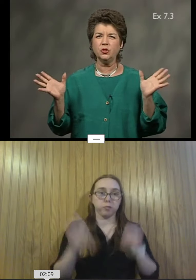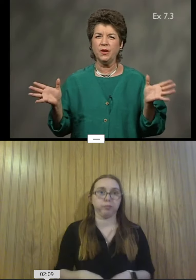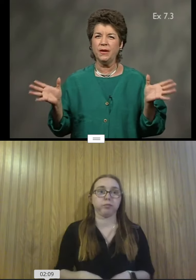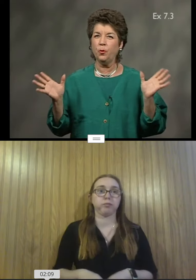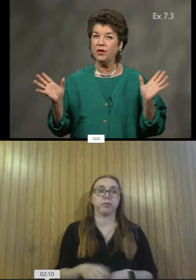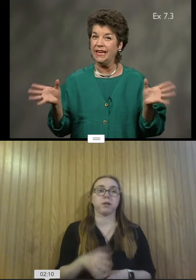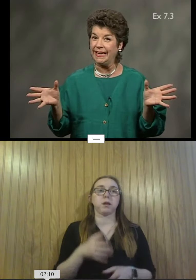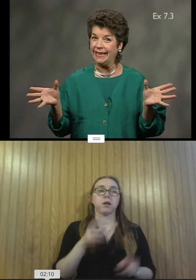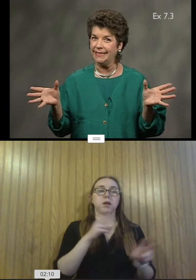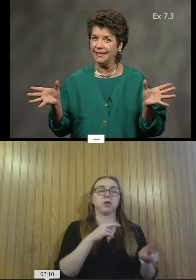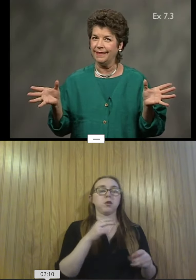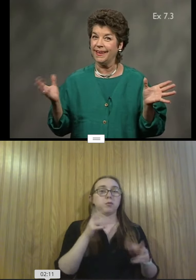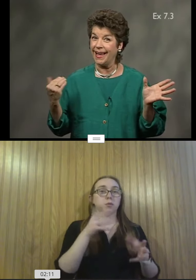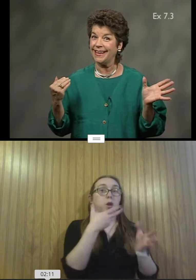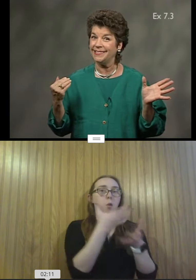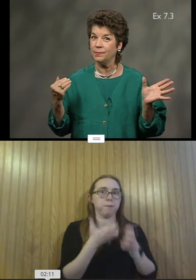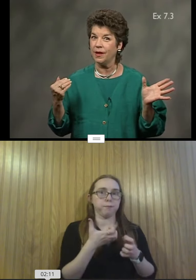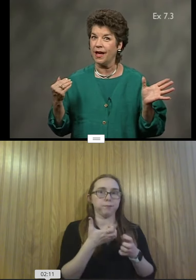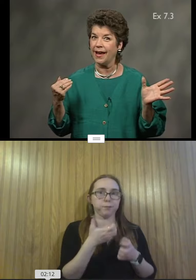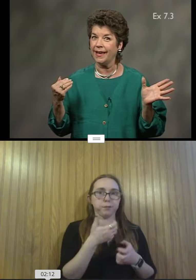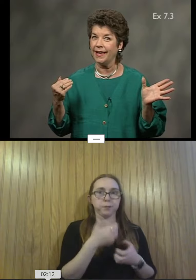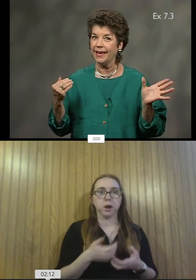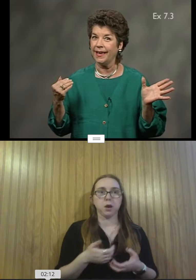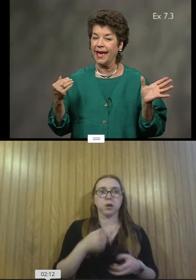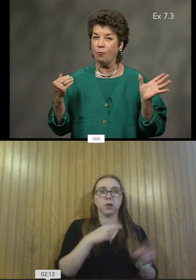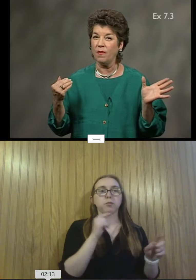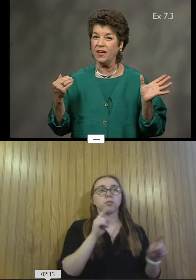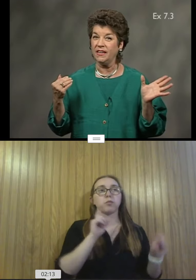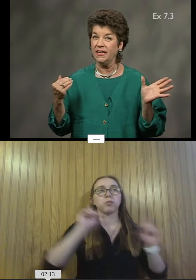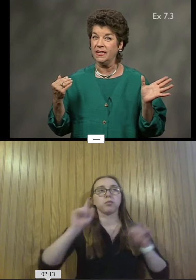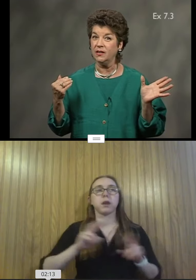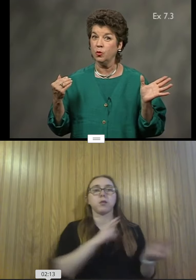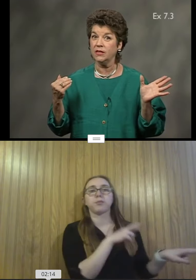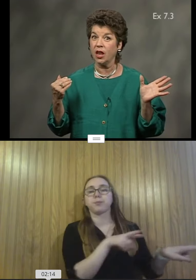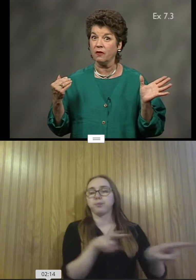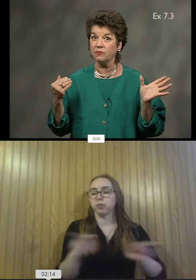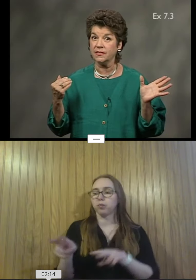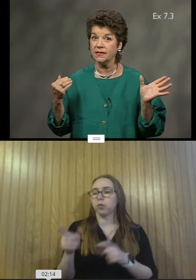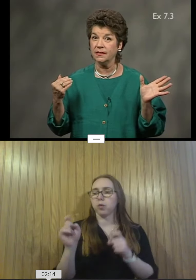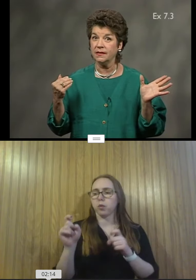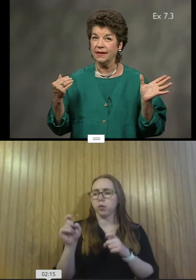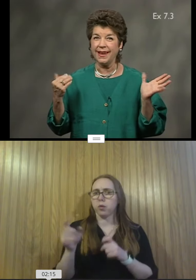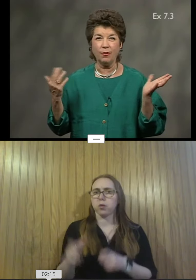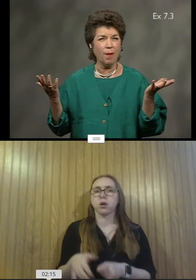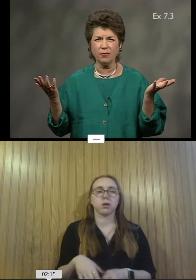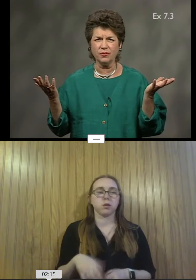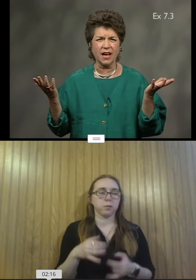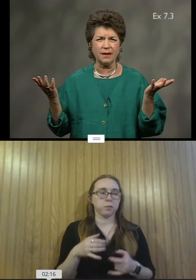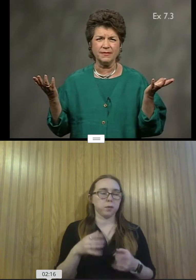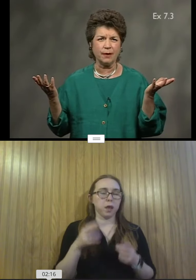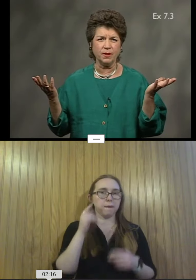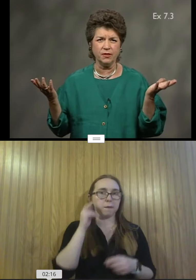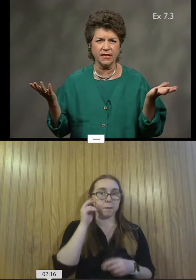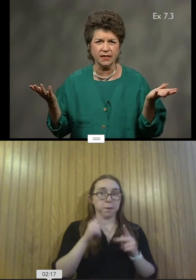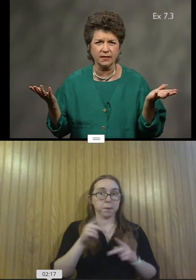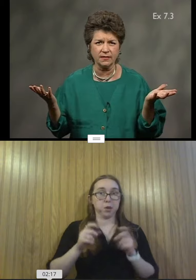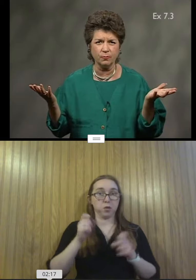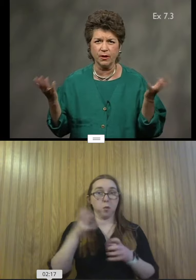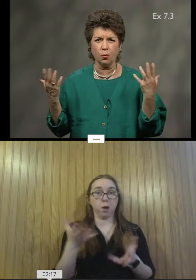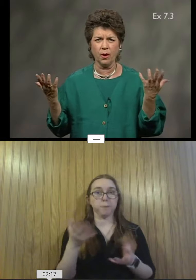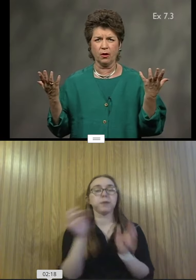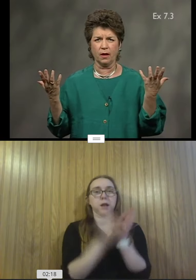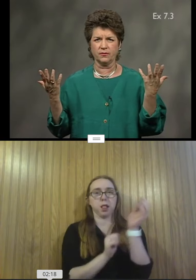what people need that I can supply? And what they needed was gloves. Now, in modern times, that would be